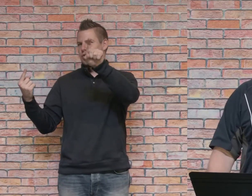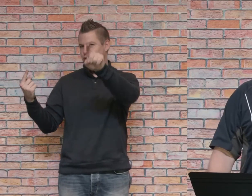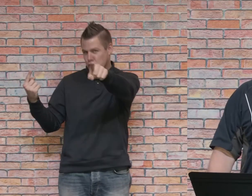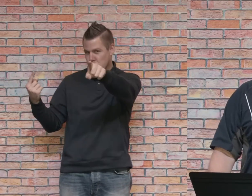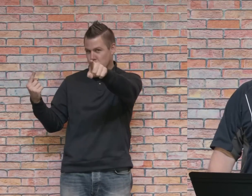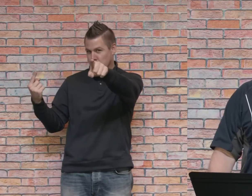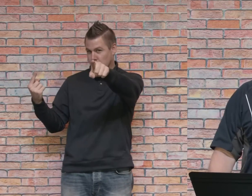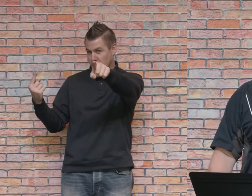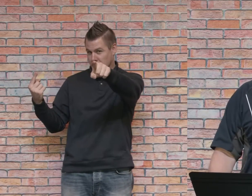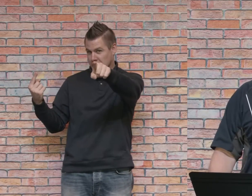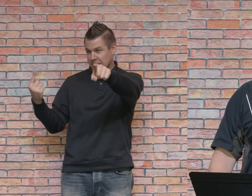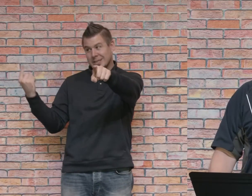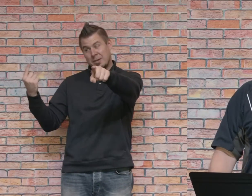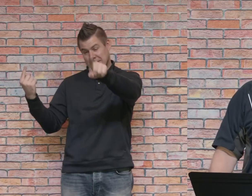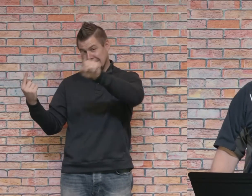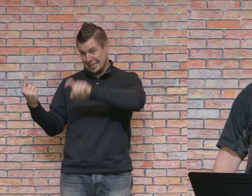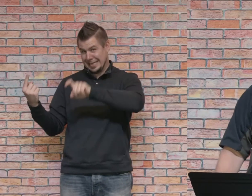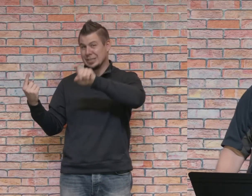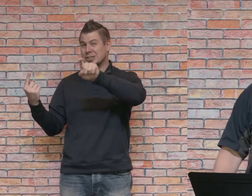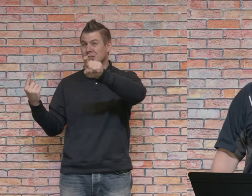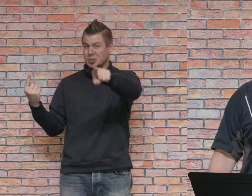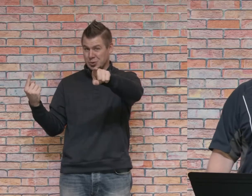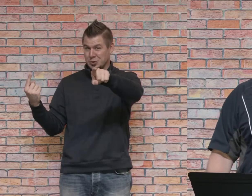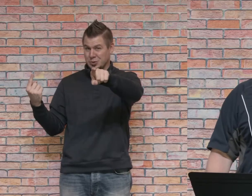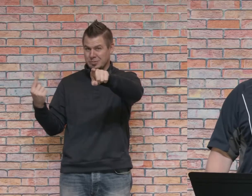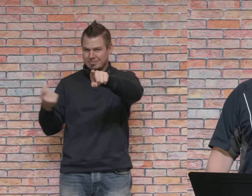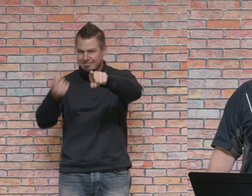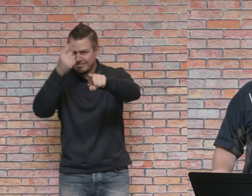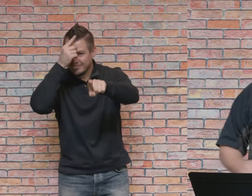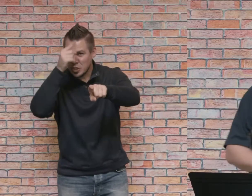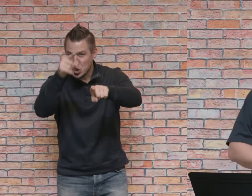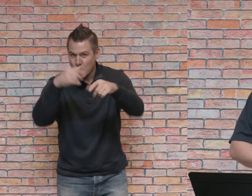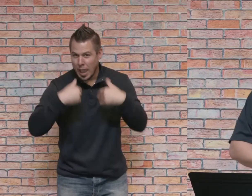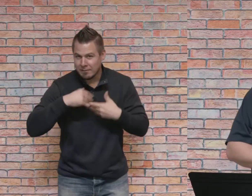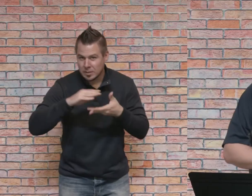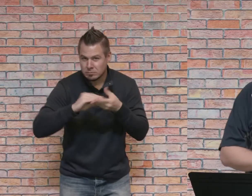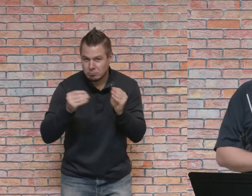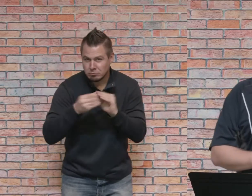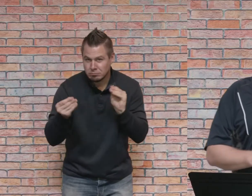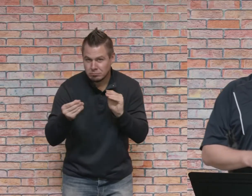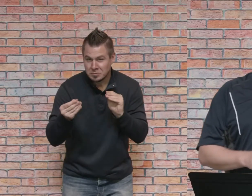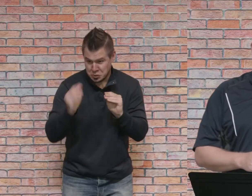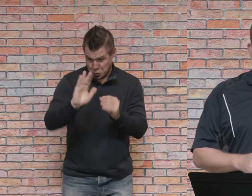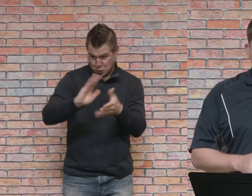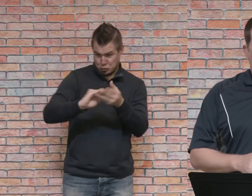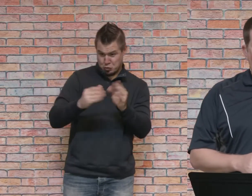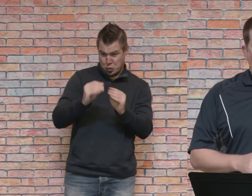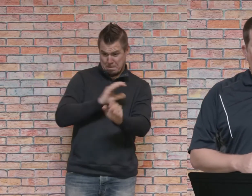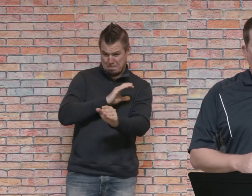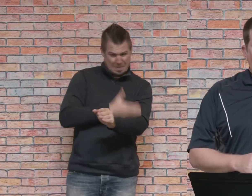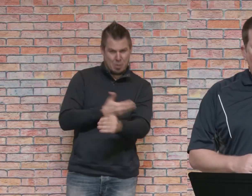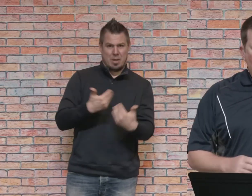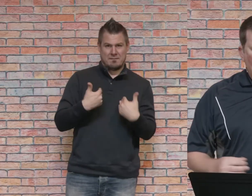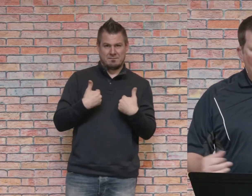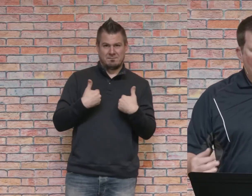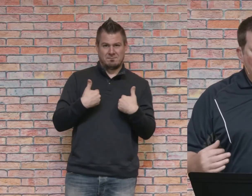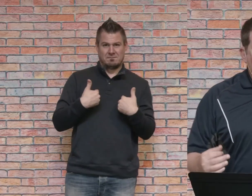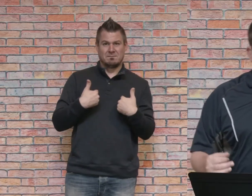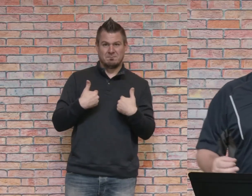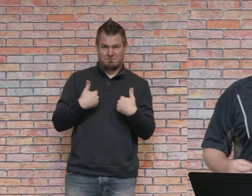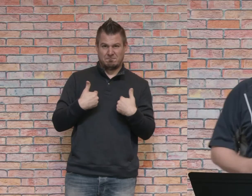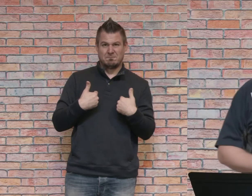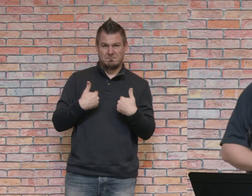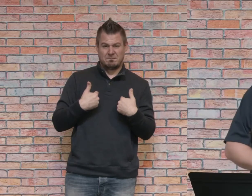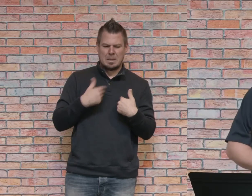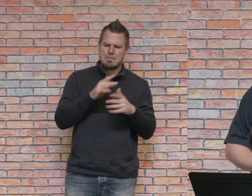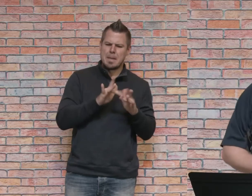Somebody needs you. You see, you have a story, and your story has power. There's a powerful story